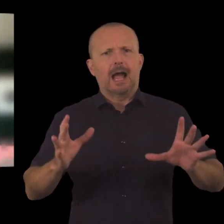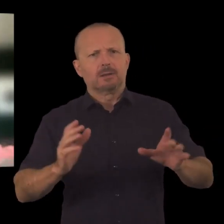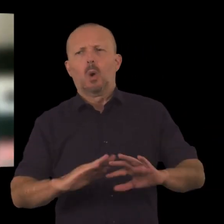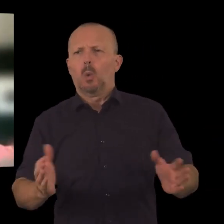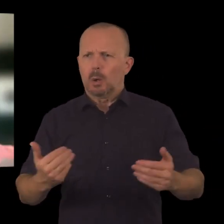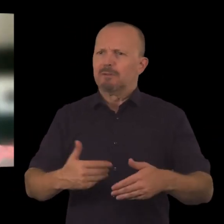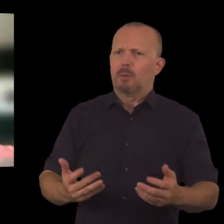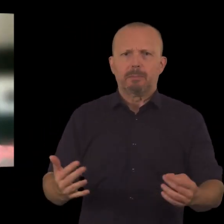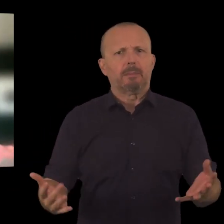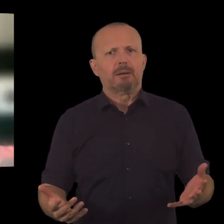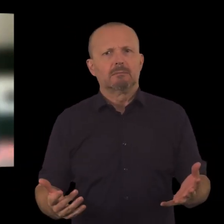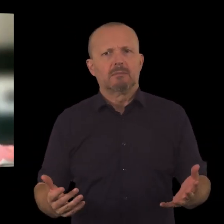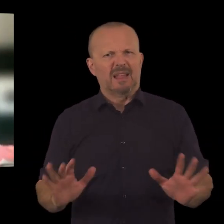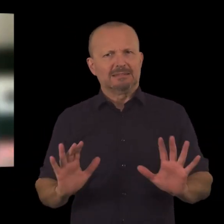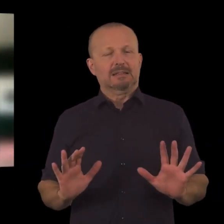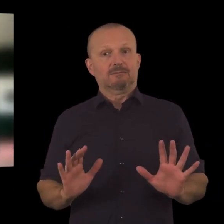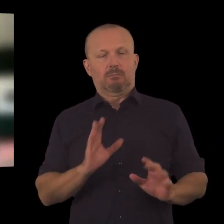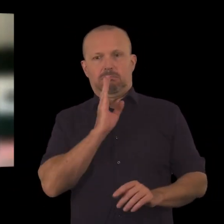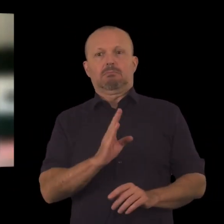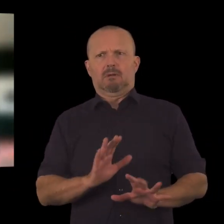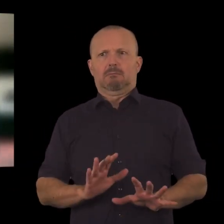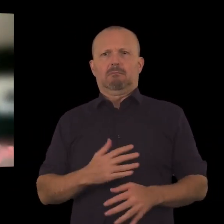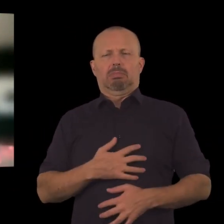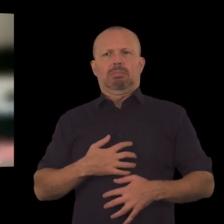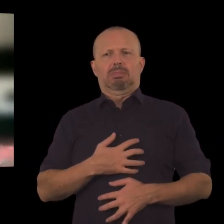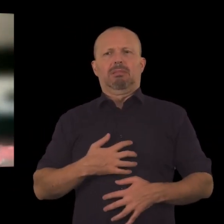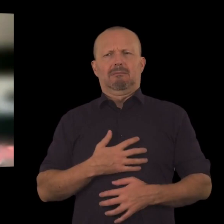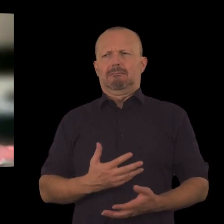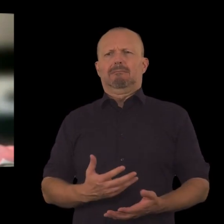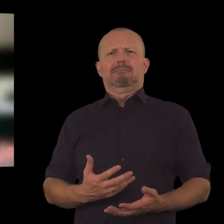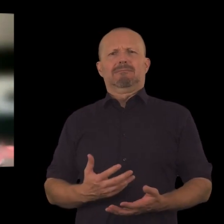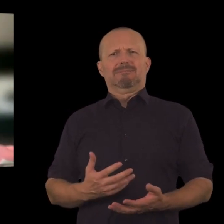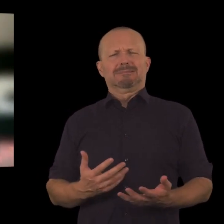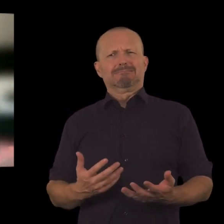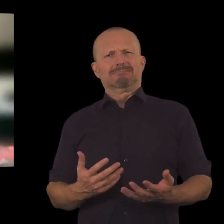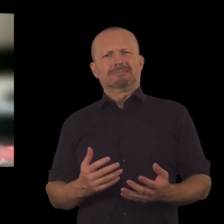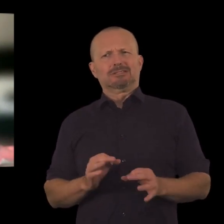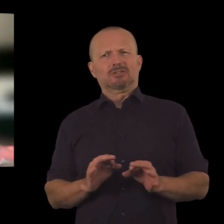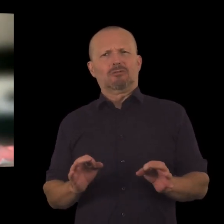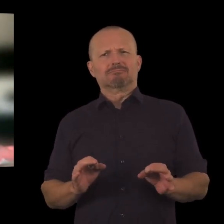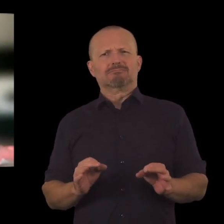go, that's it. And not because it's